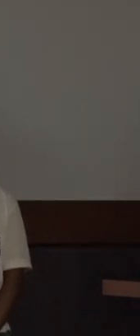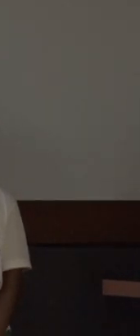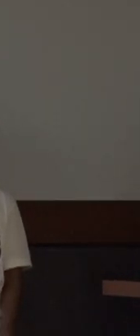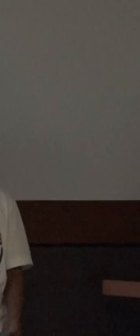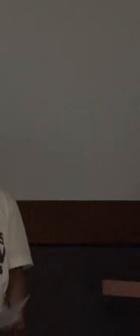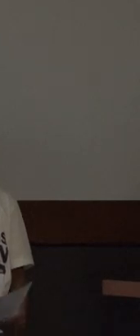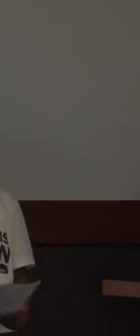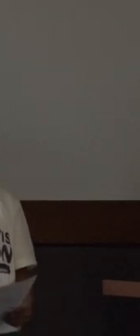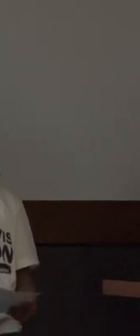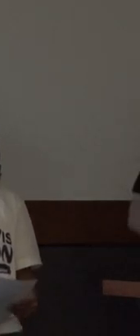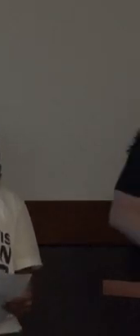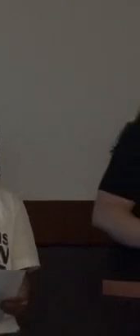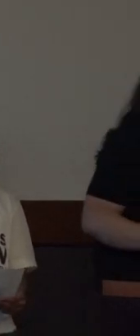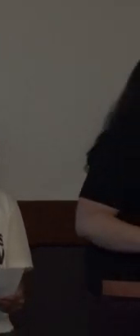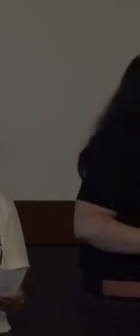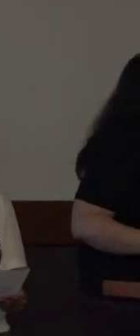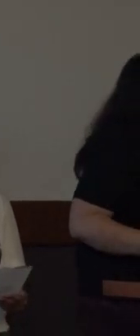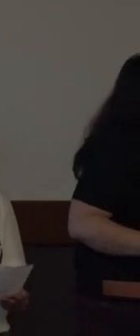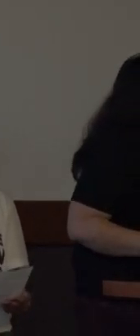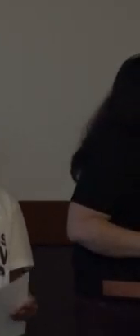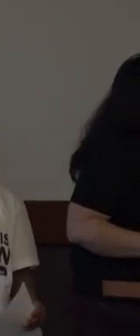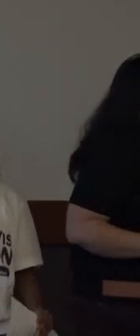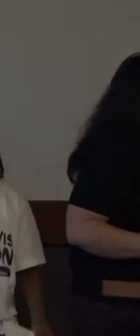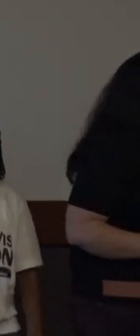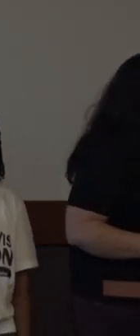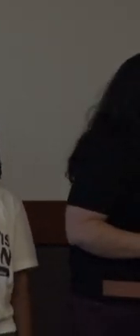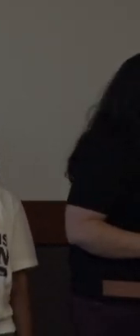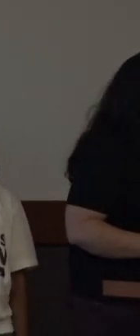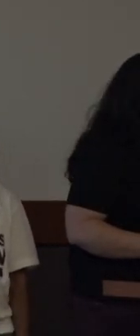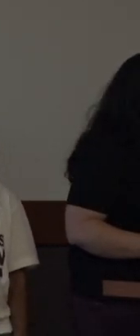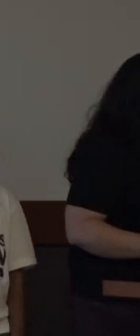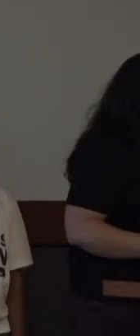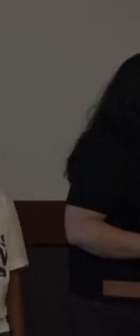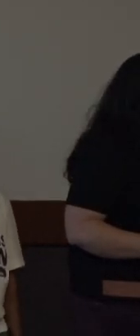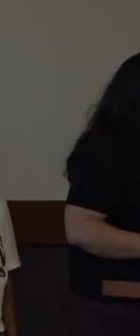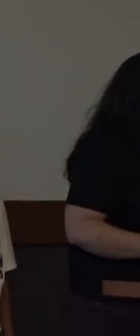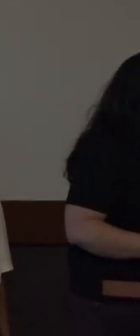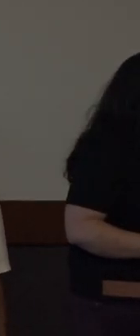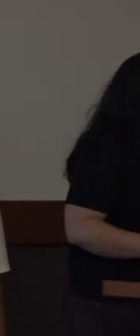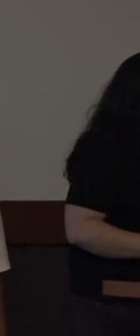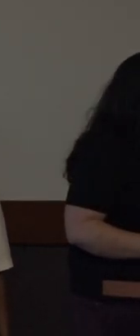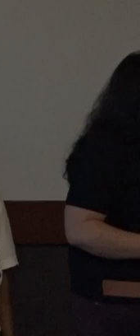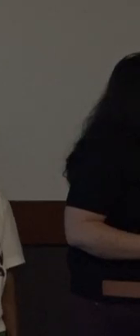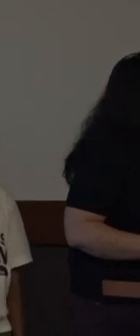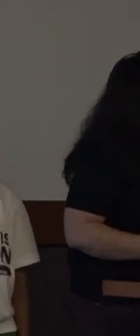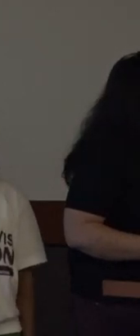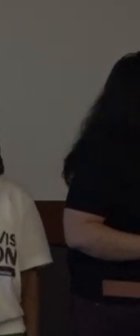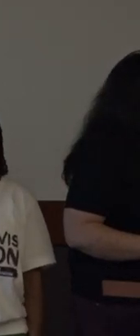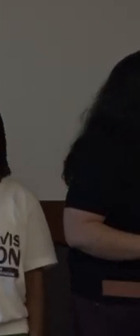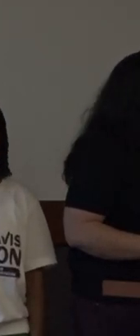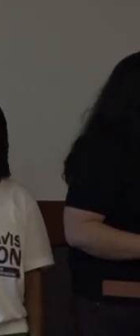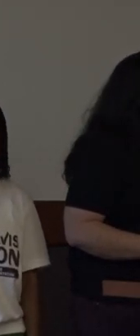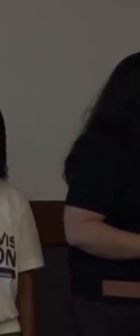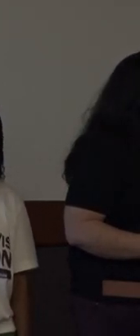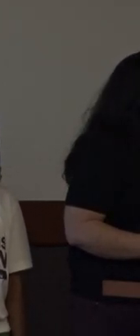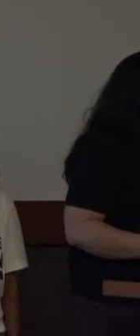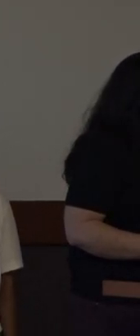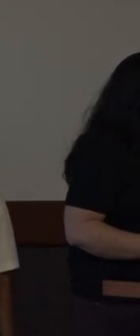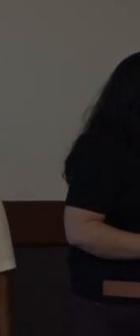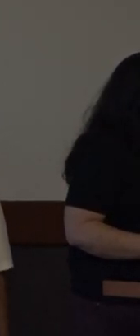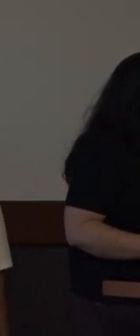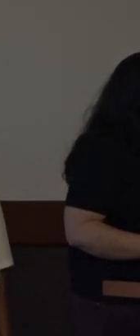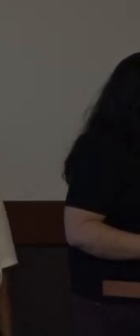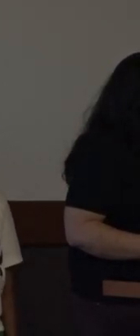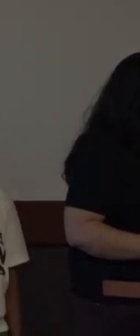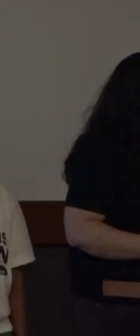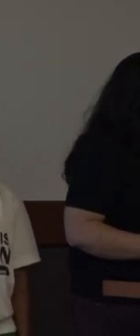you're listening, to think of some things that you might like to know more about our speaker as they're talking, so we might be ready with some of those